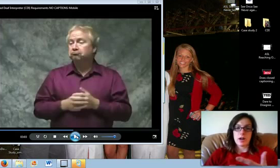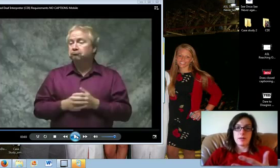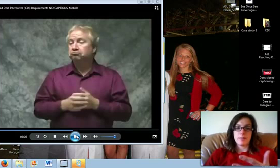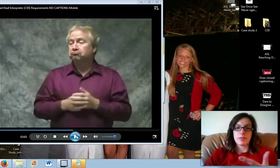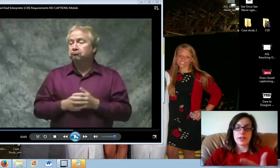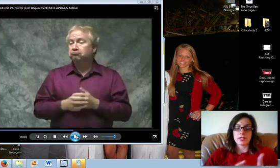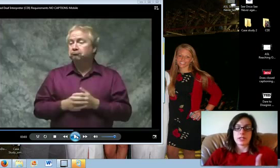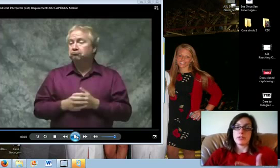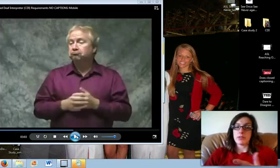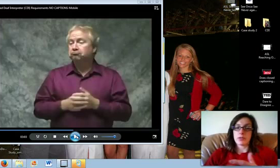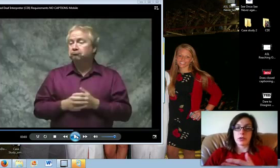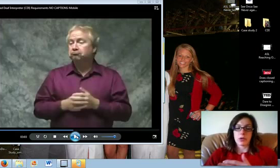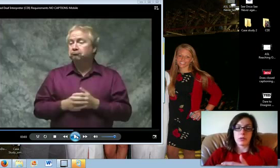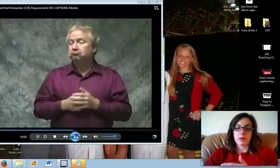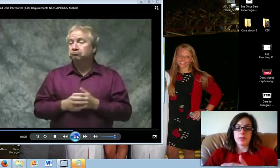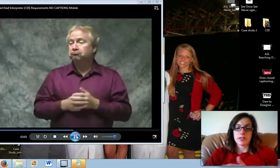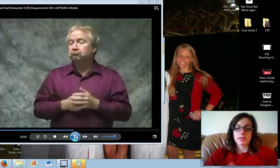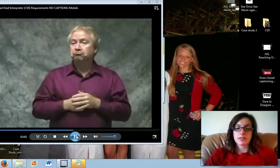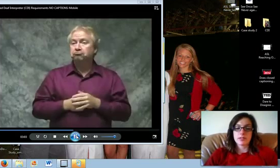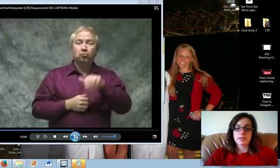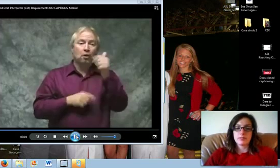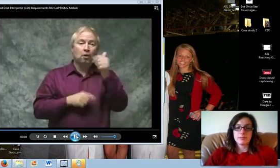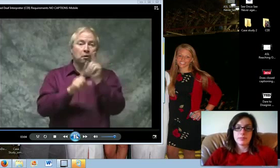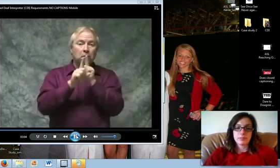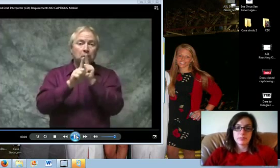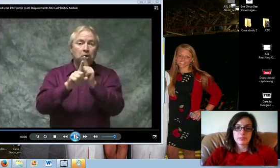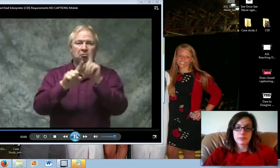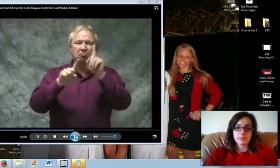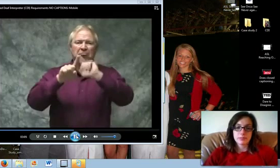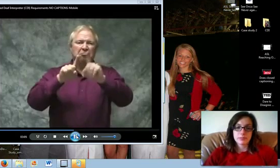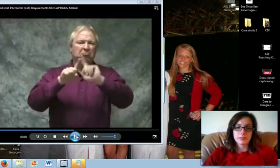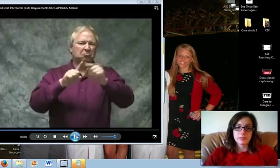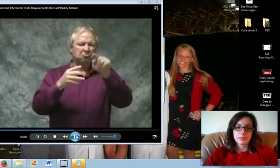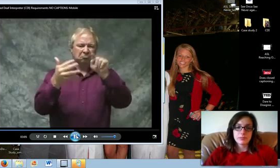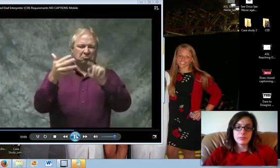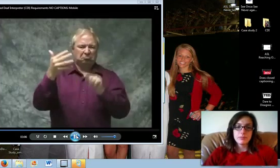different things that you need for the requirements.